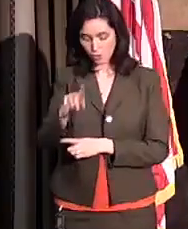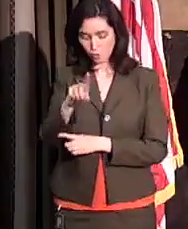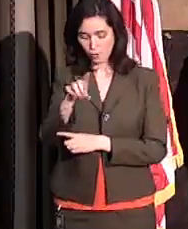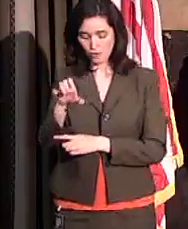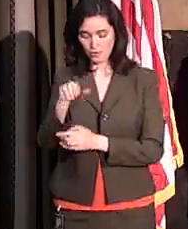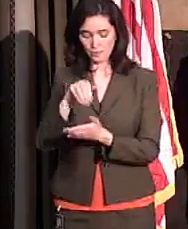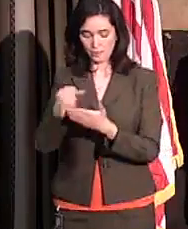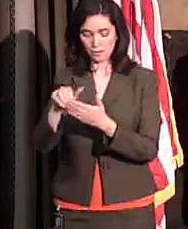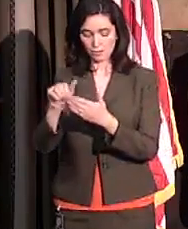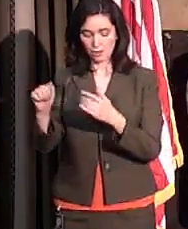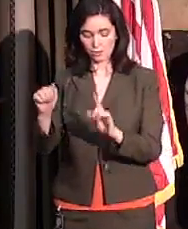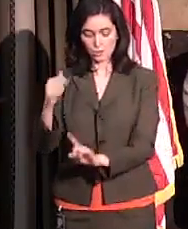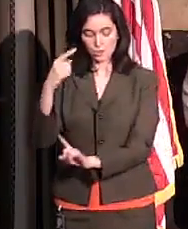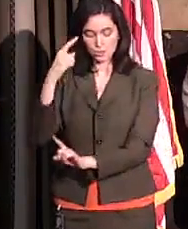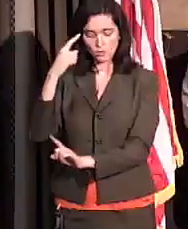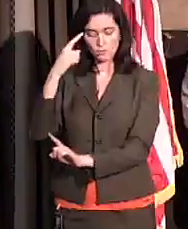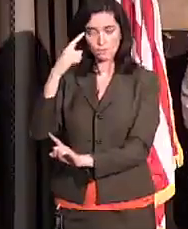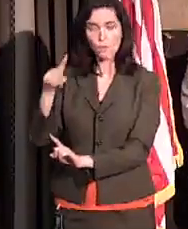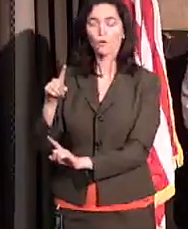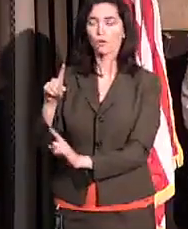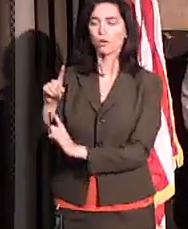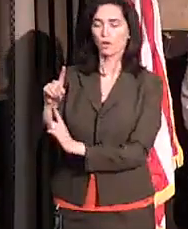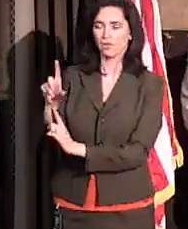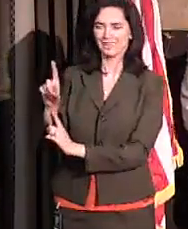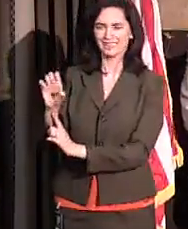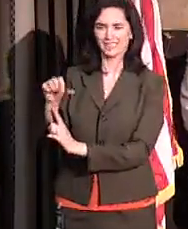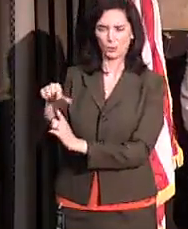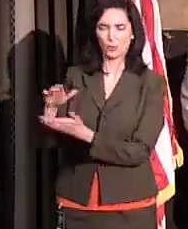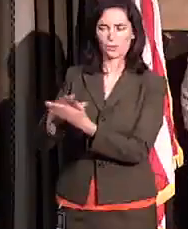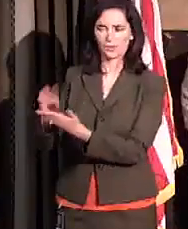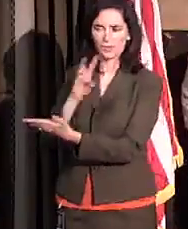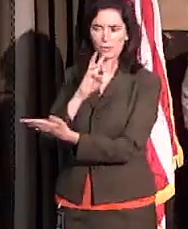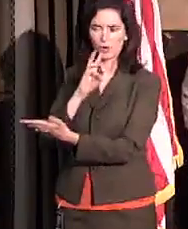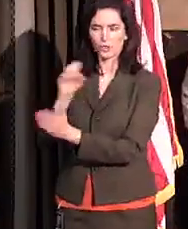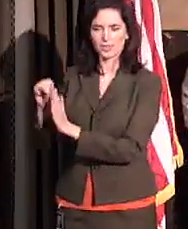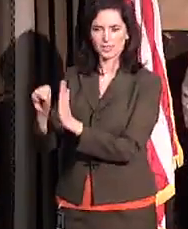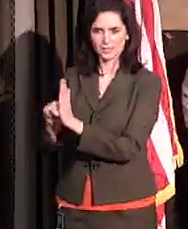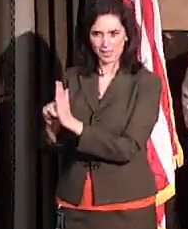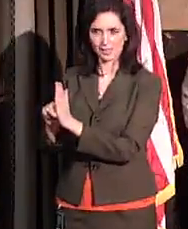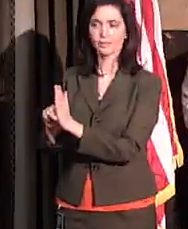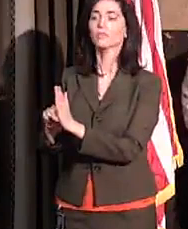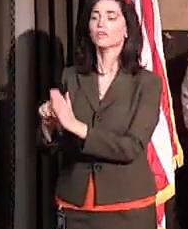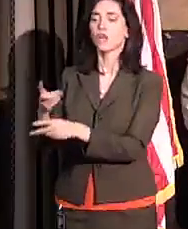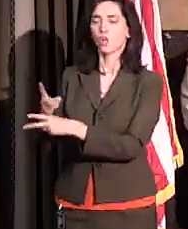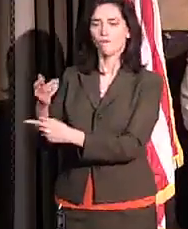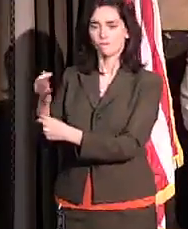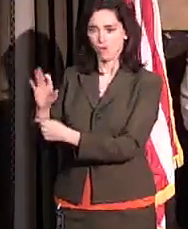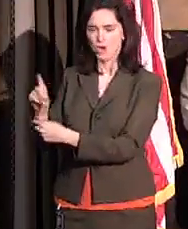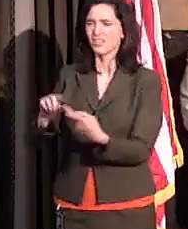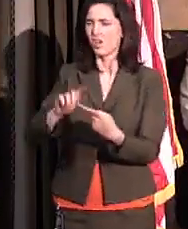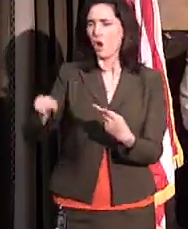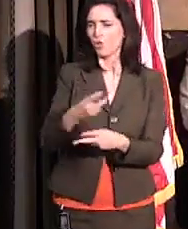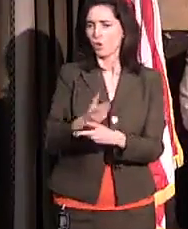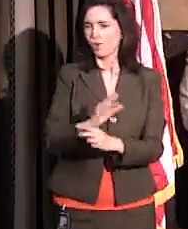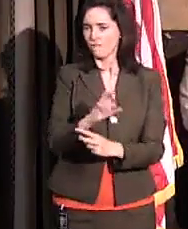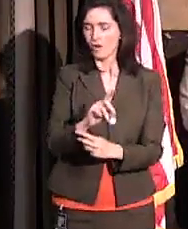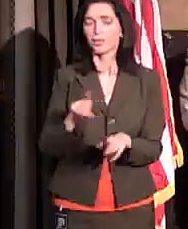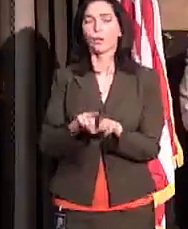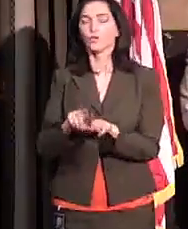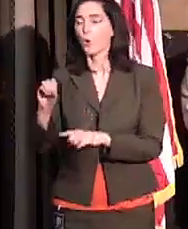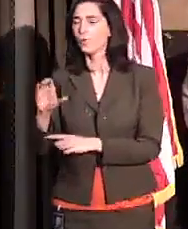Water Revolving Loan Fund, the DEQ Clean Water State Revolving Loan Fund, and the OCD, the Office of